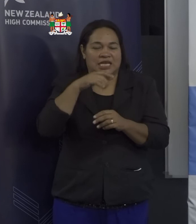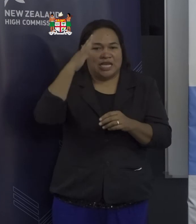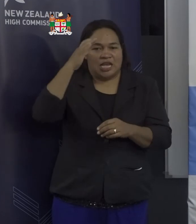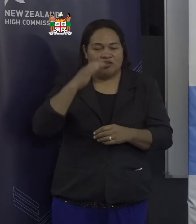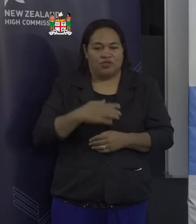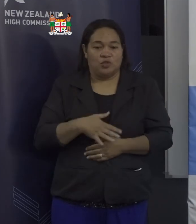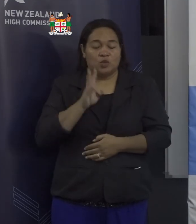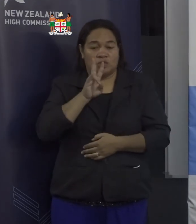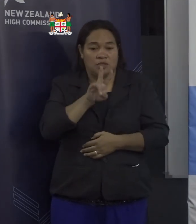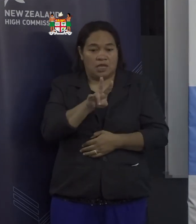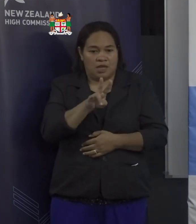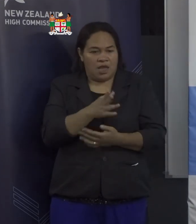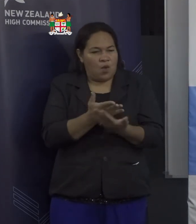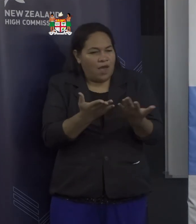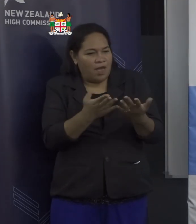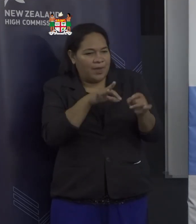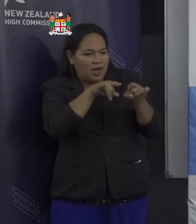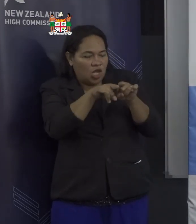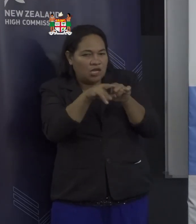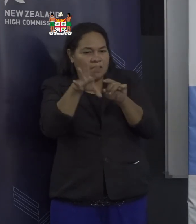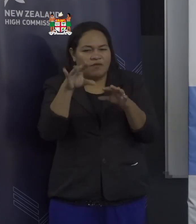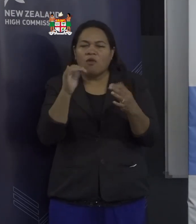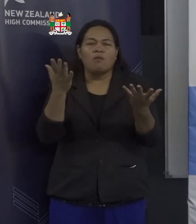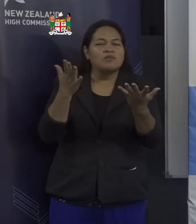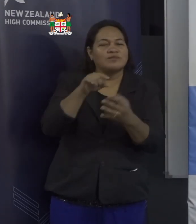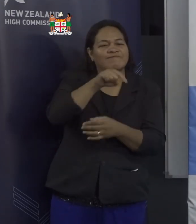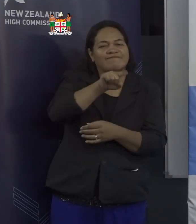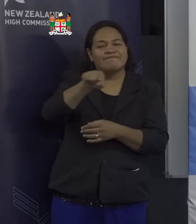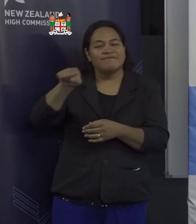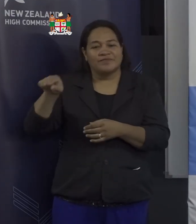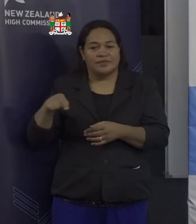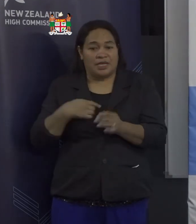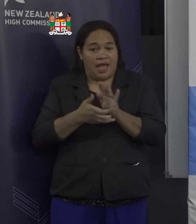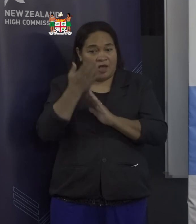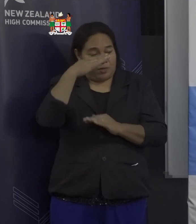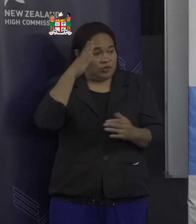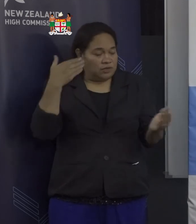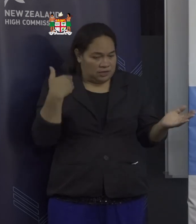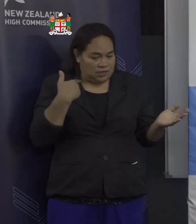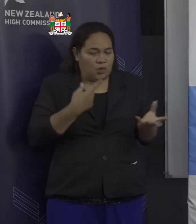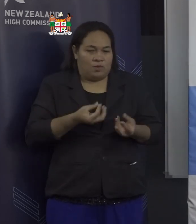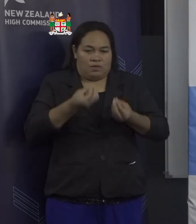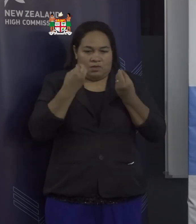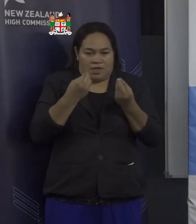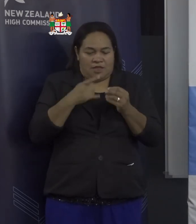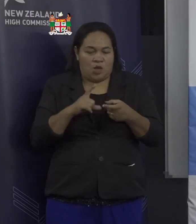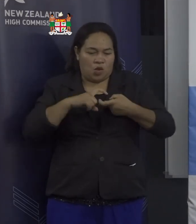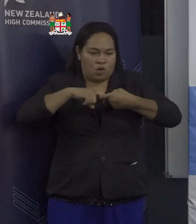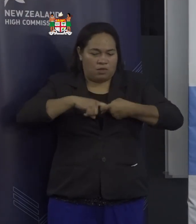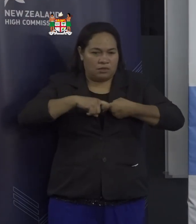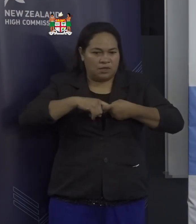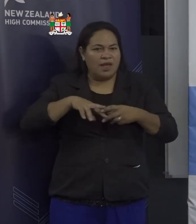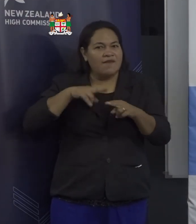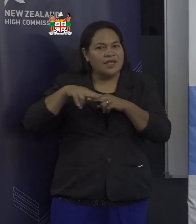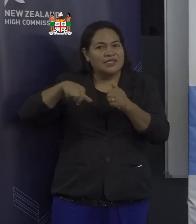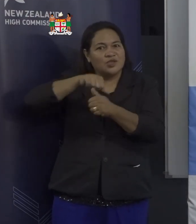see where you do your learning and where everyone is from. The High Commission really values its close partnership with the Fiji Association in